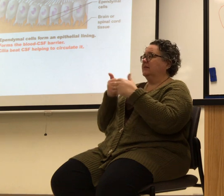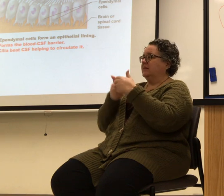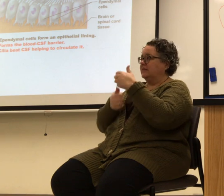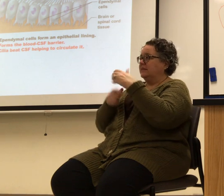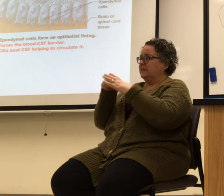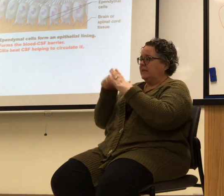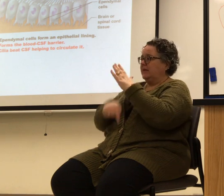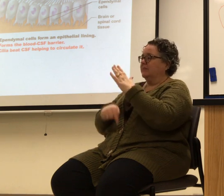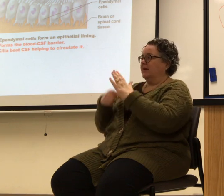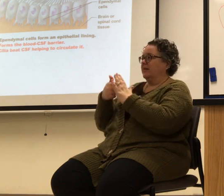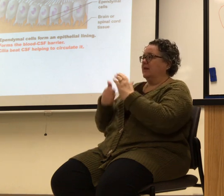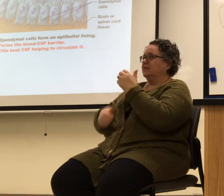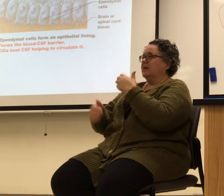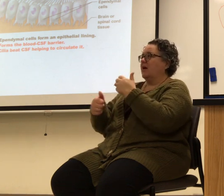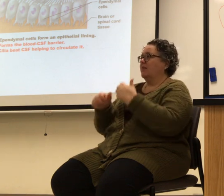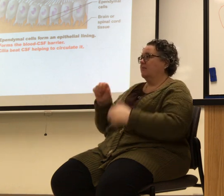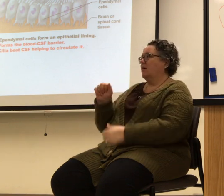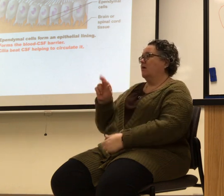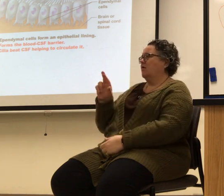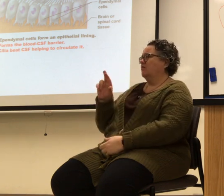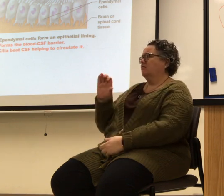subarachnoid space. Let me write that down.